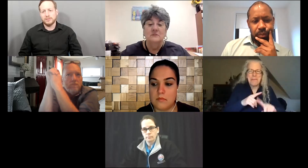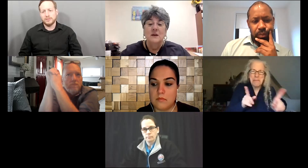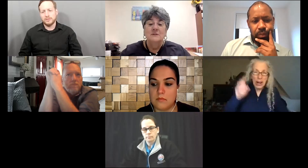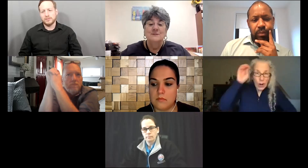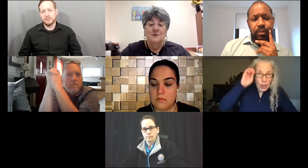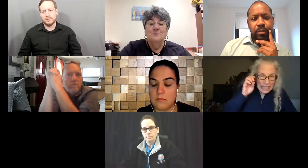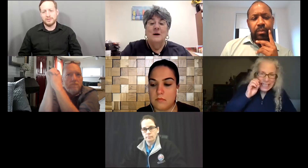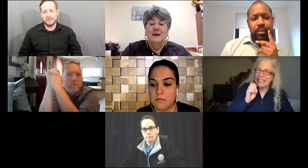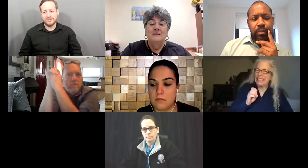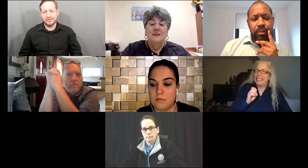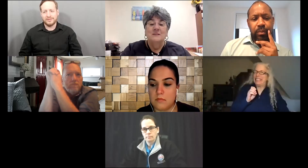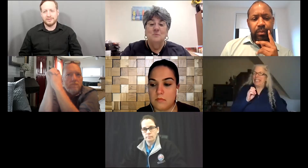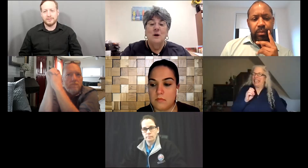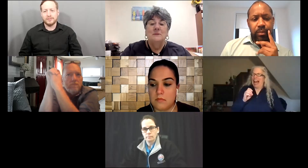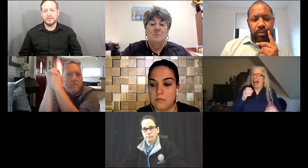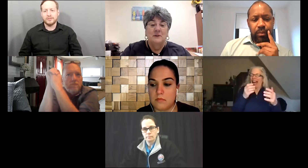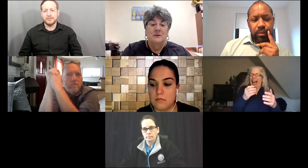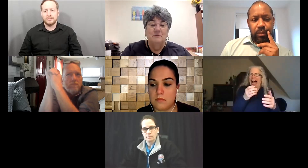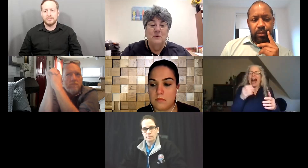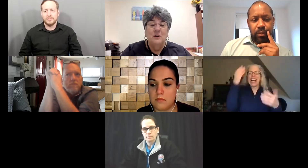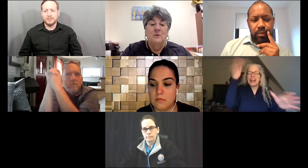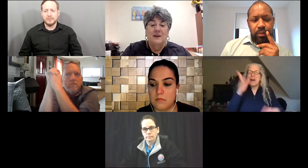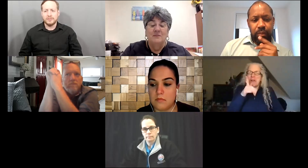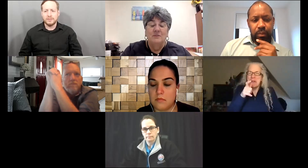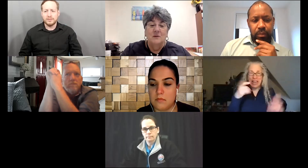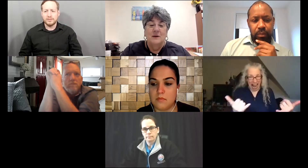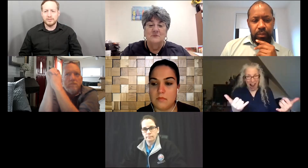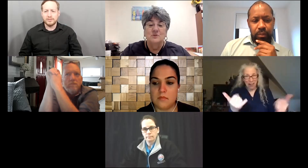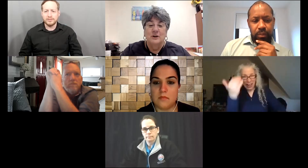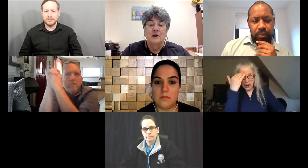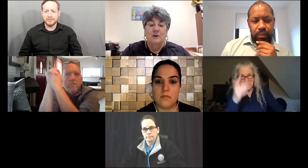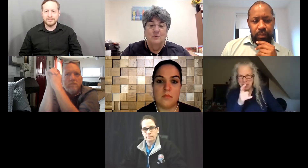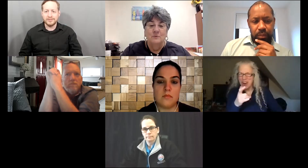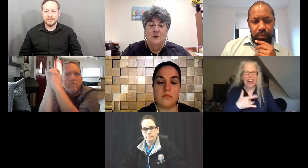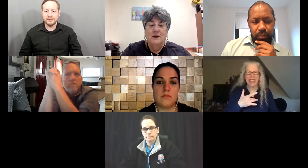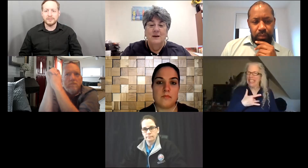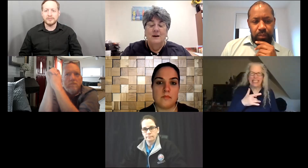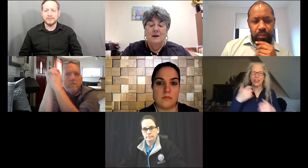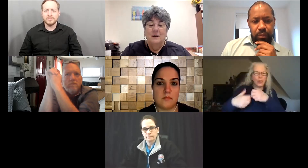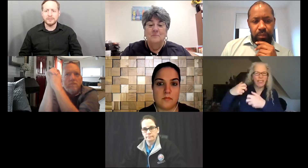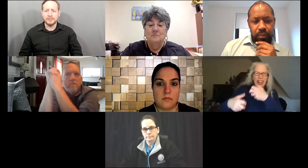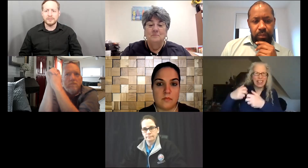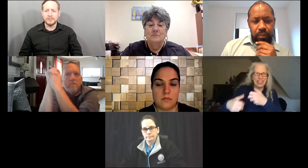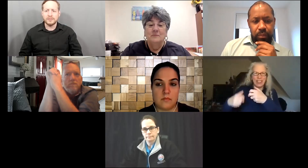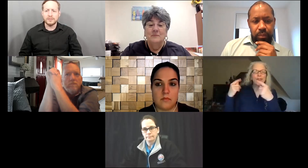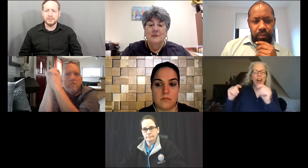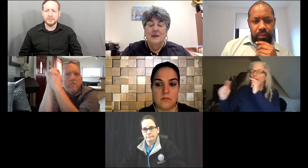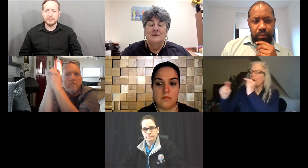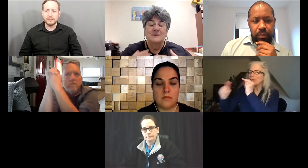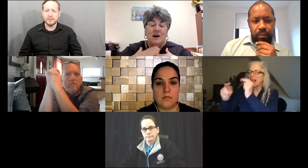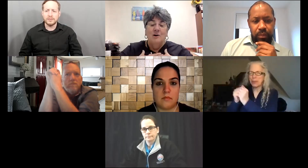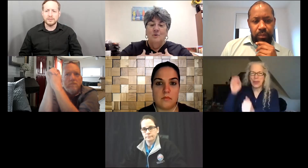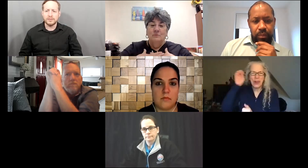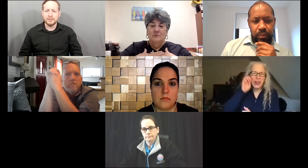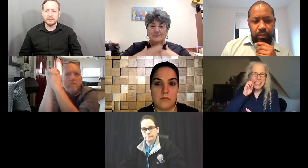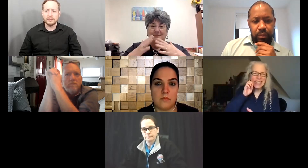difficult. So I think it's probably better if we go ahead and think about starting our own. And I